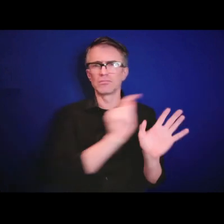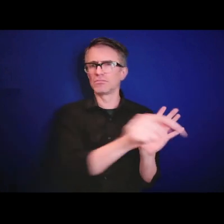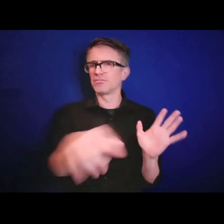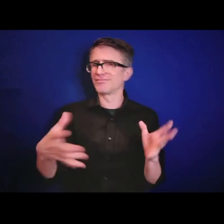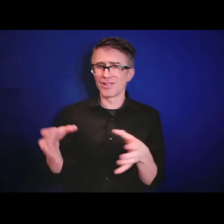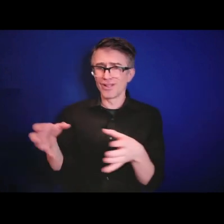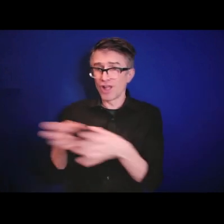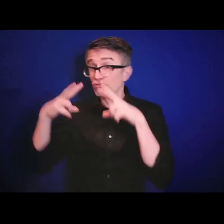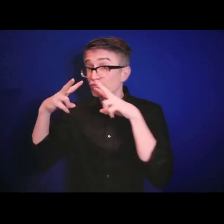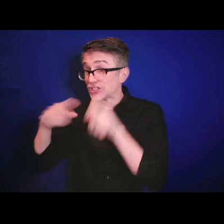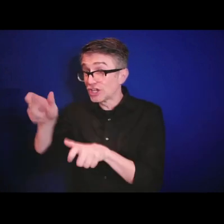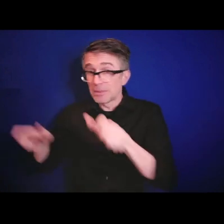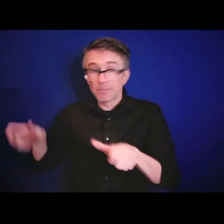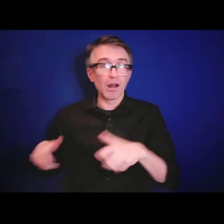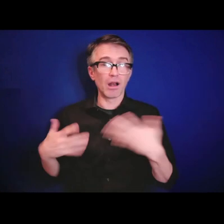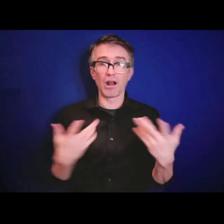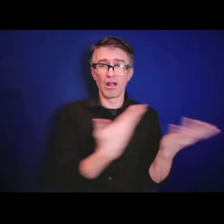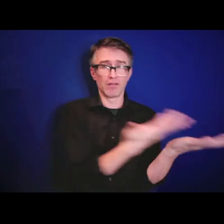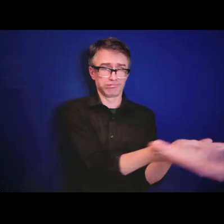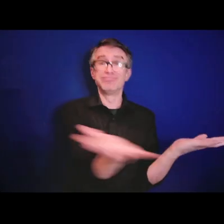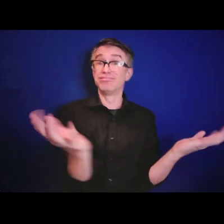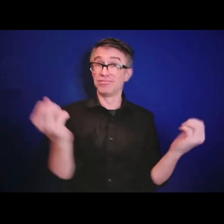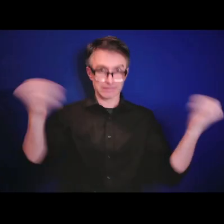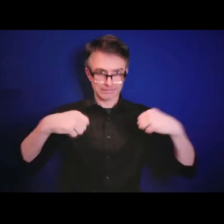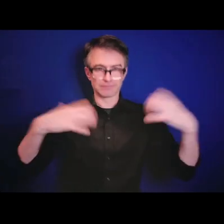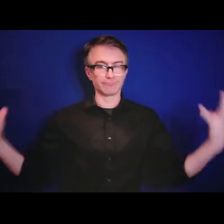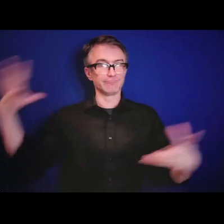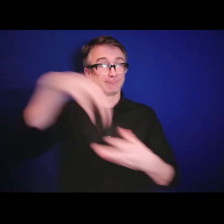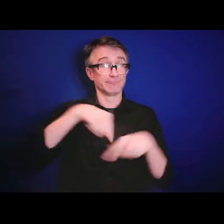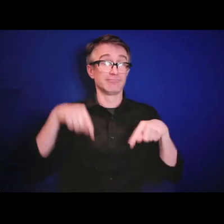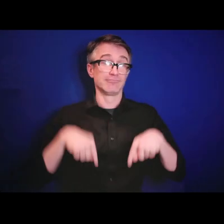that's something that we really want to bring in this guidance.